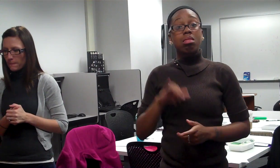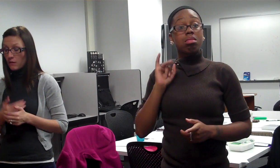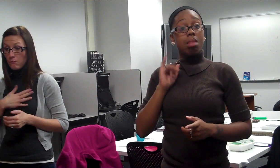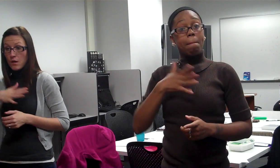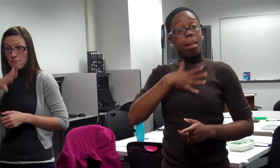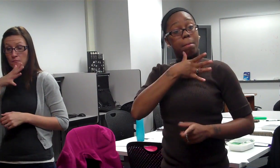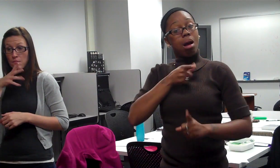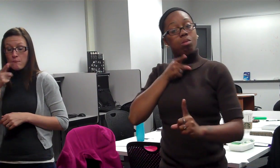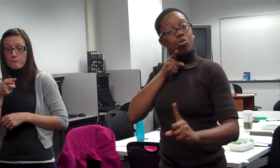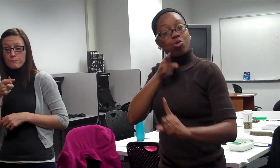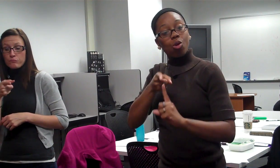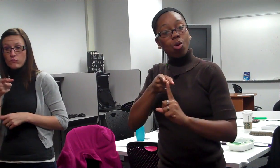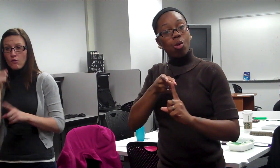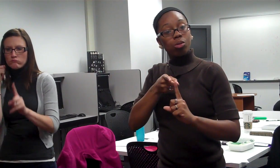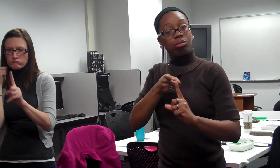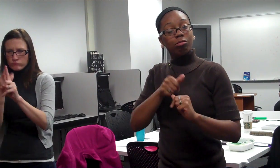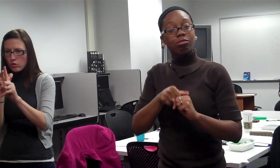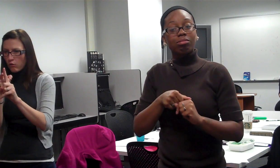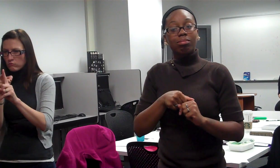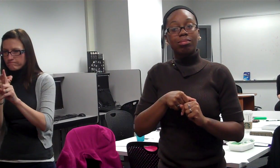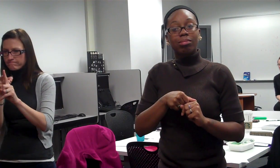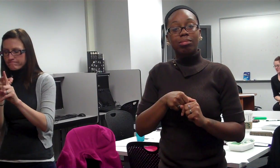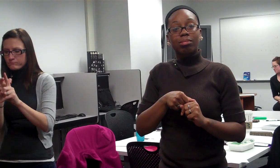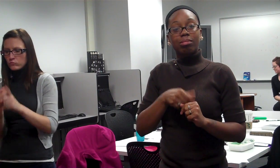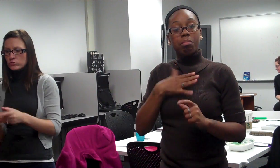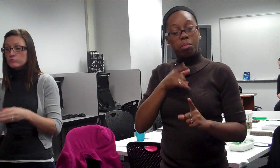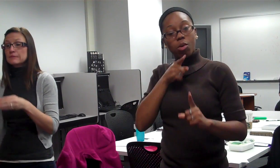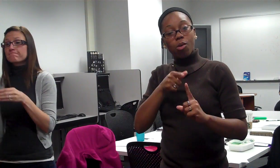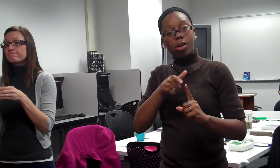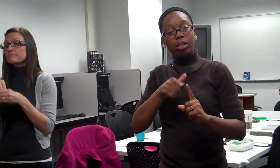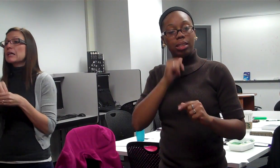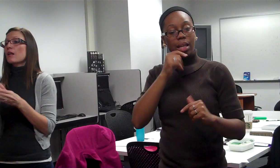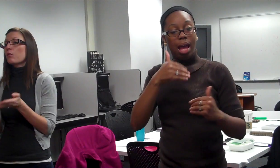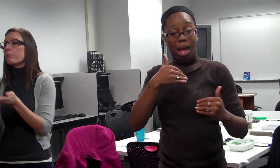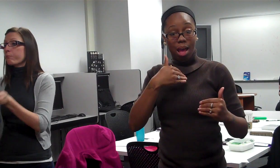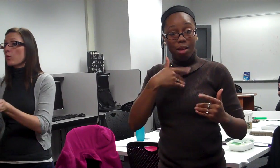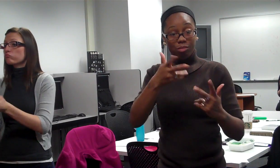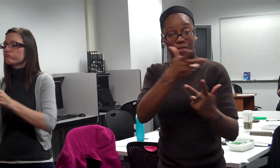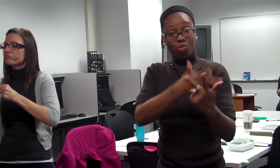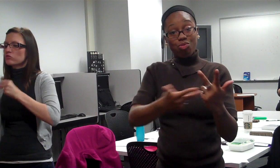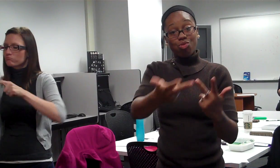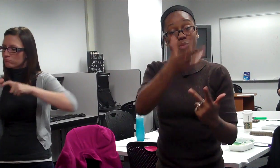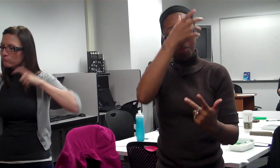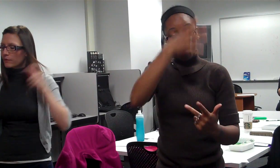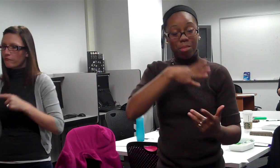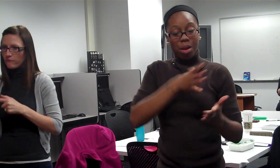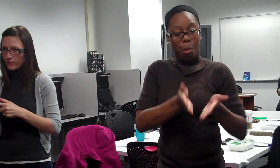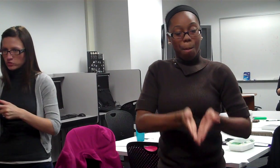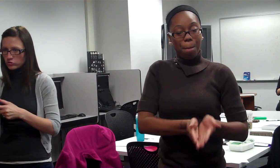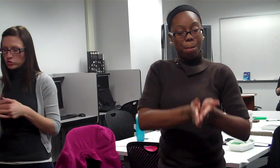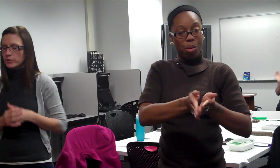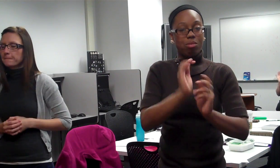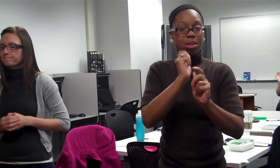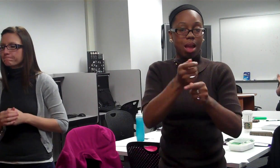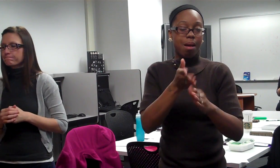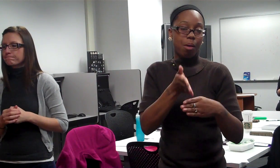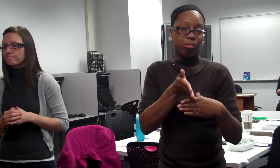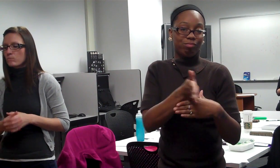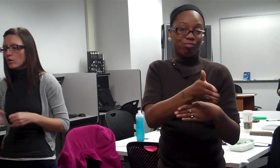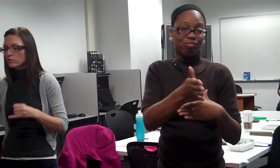to be in the boat and have them catch a big fish. Finally, on the last day, I haven't caught anything. I'm